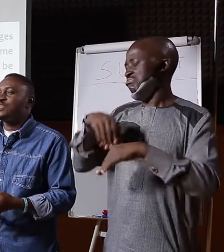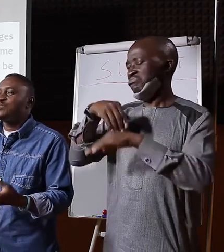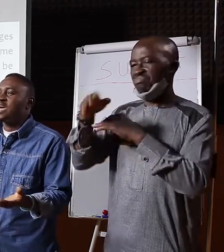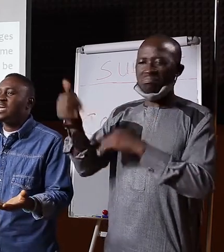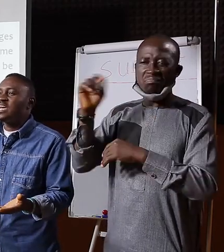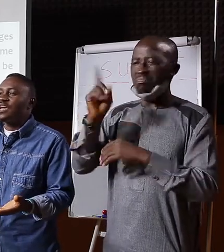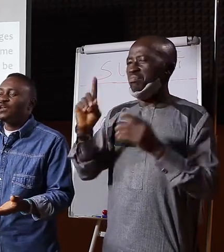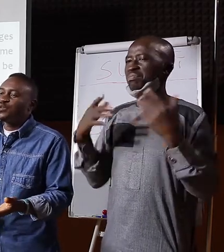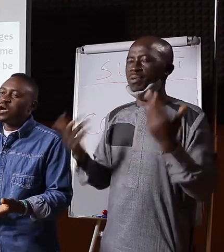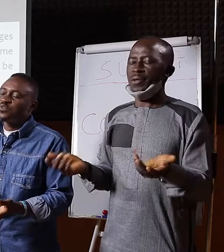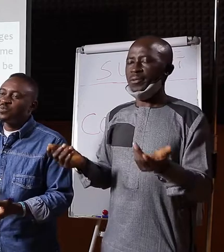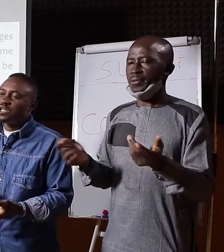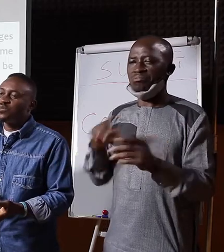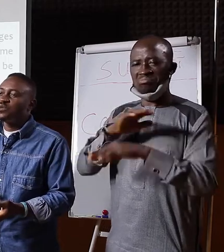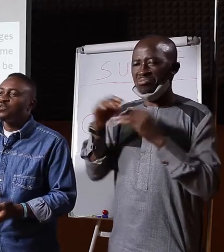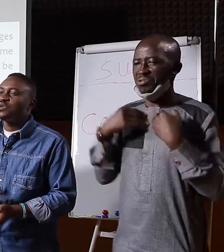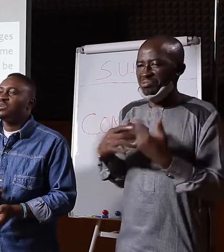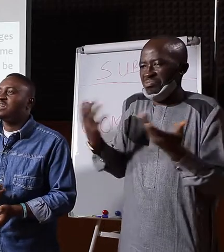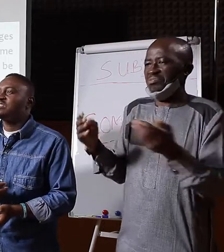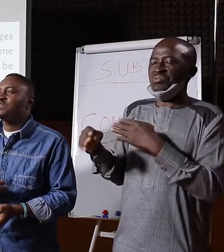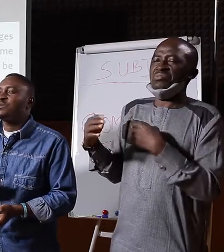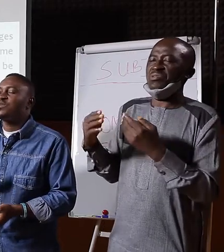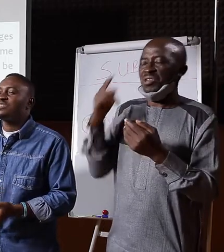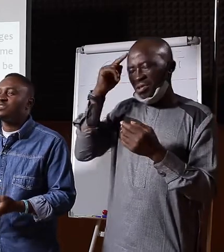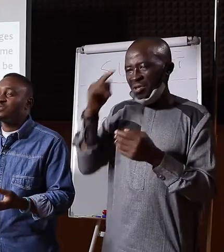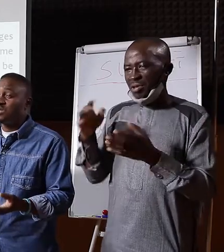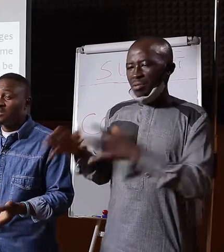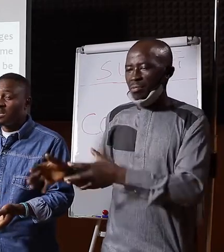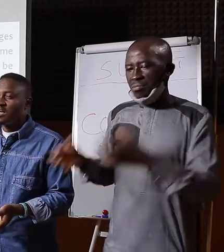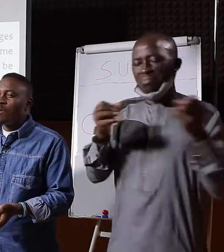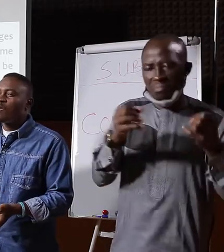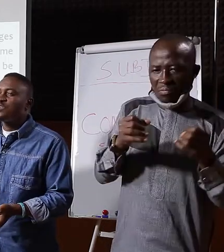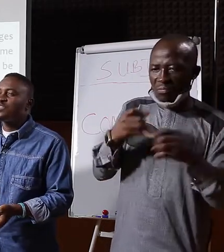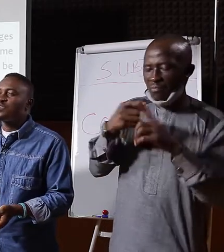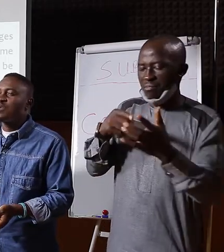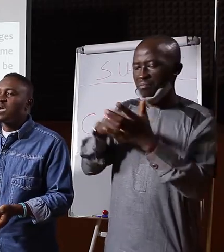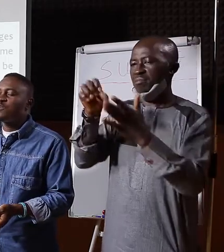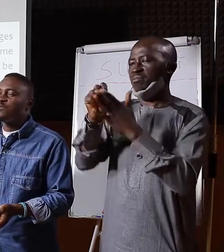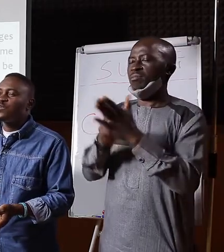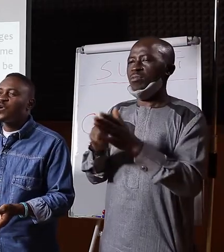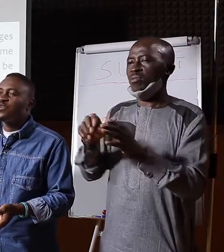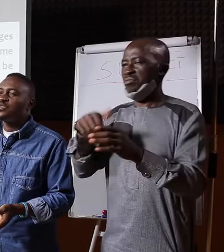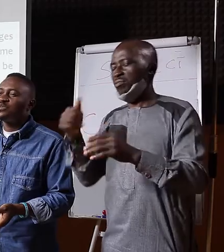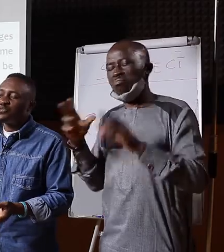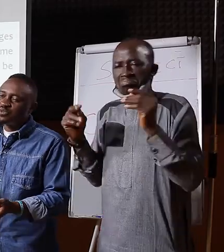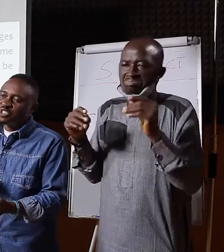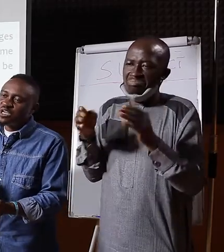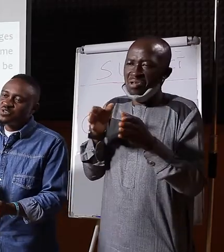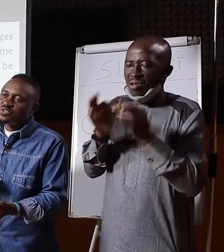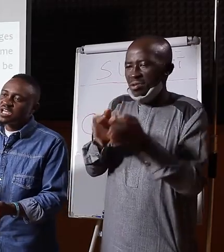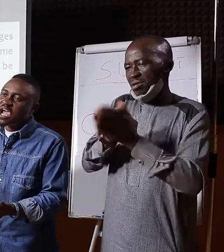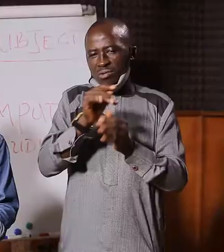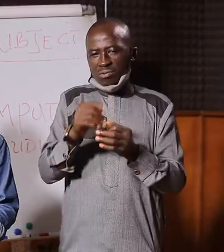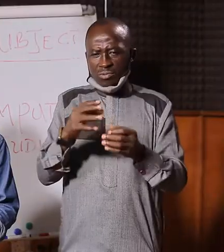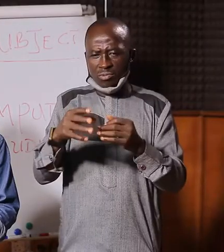take it anywhere. You don't have to bother moving with your credentials from one state to the other. Once it's required of you, all you need to do is to check